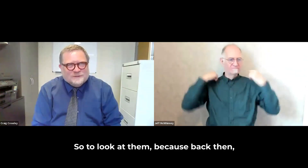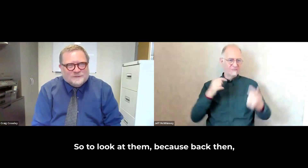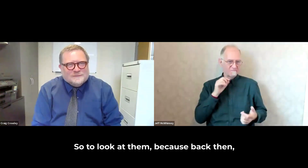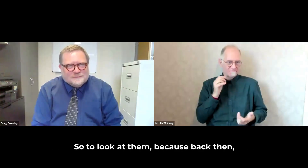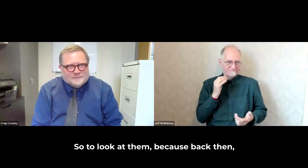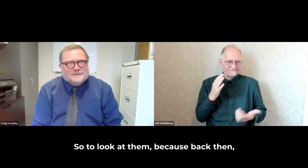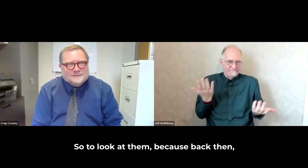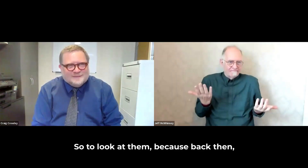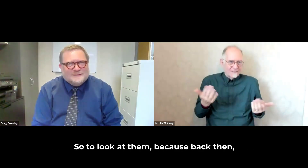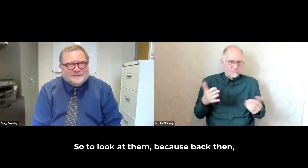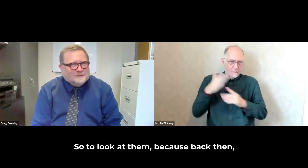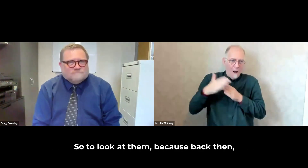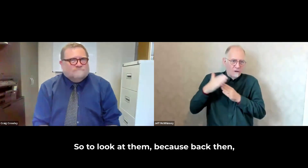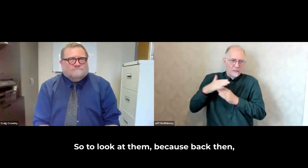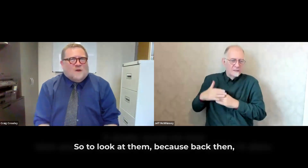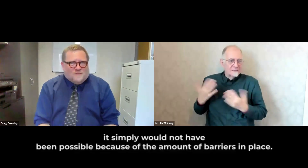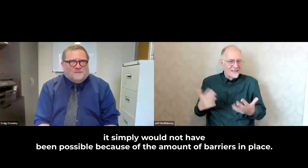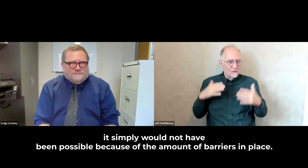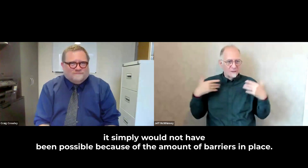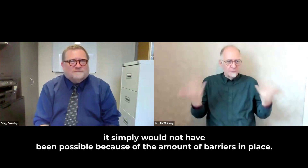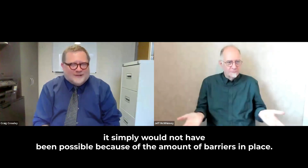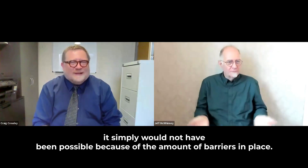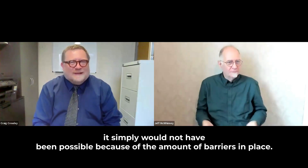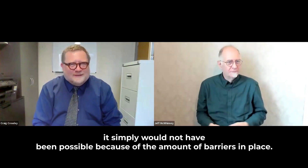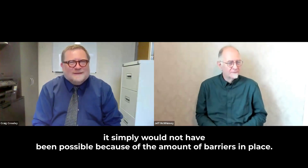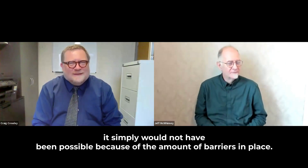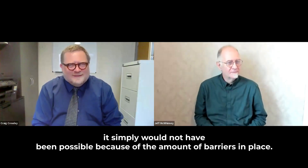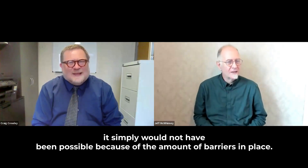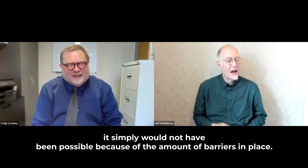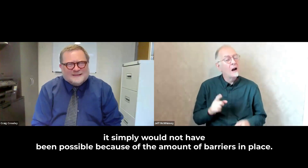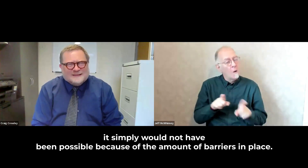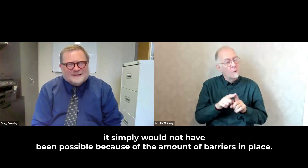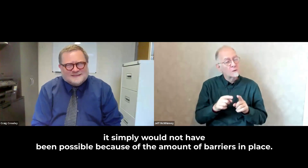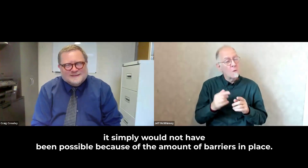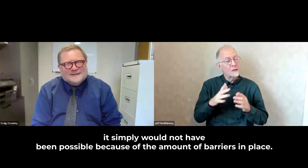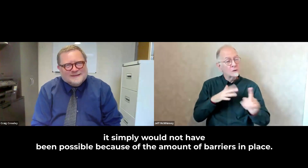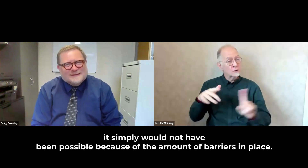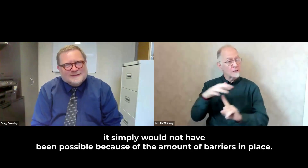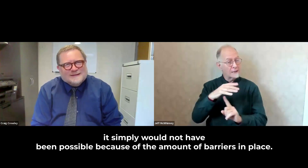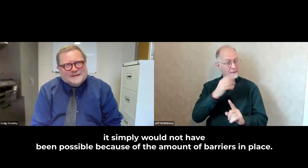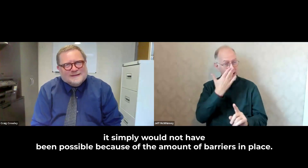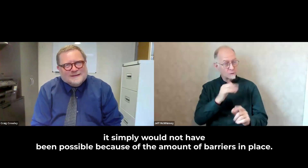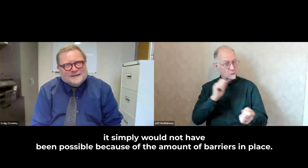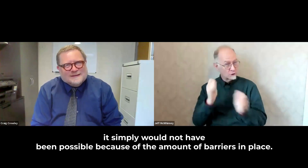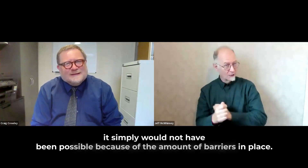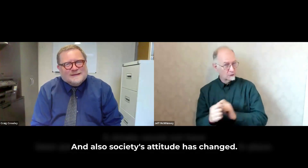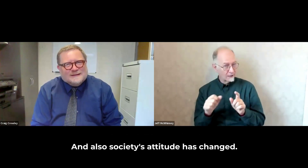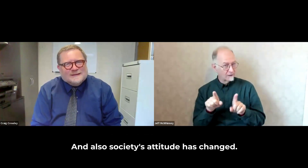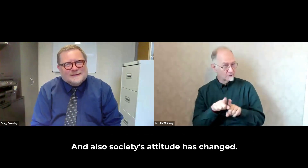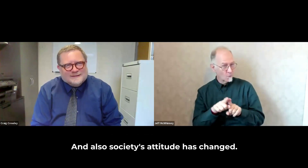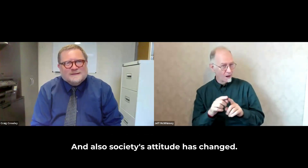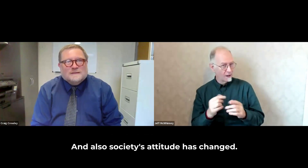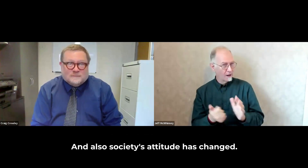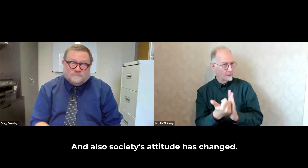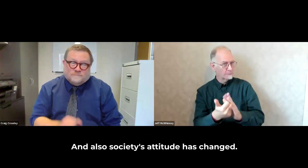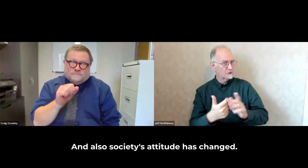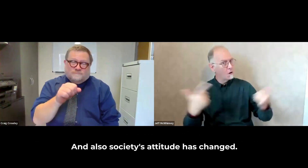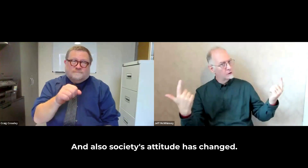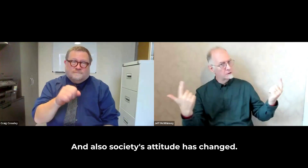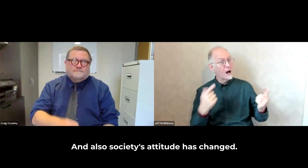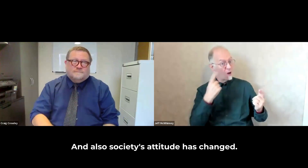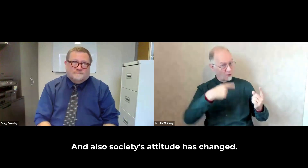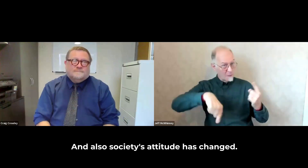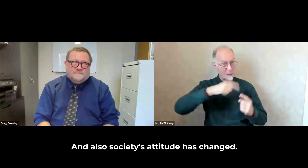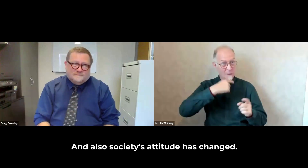look at them, because back then it simply would not have been possible because of the amount of barriers in place. And also